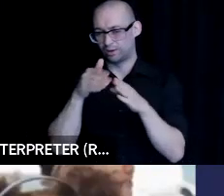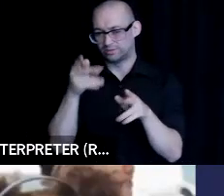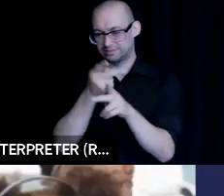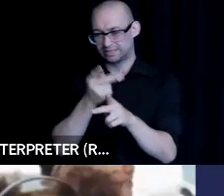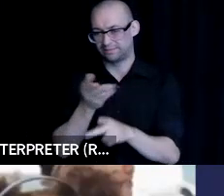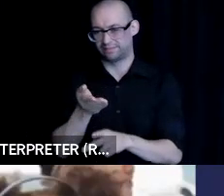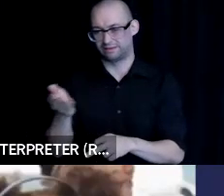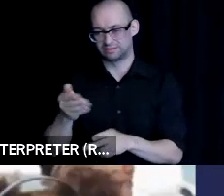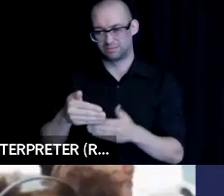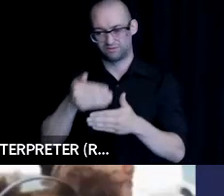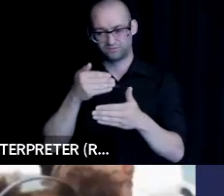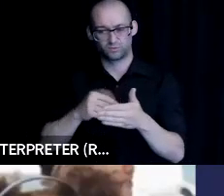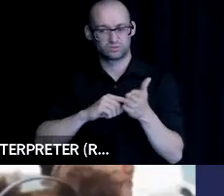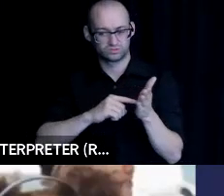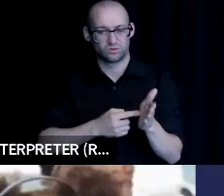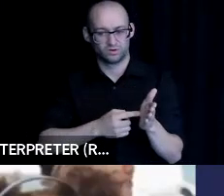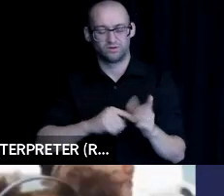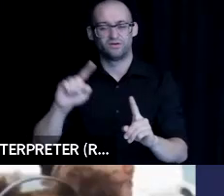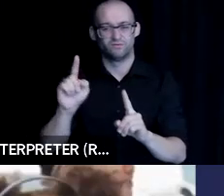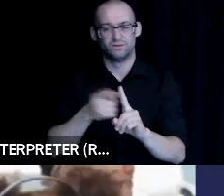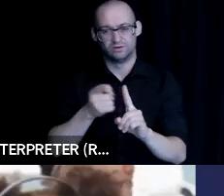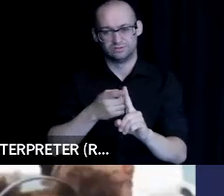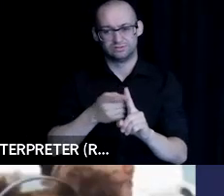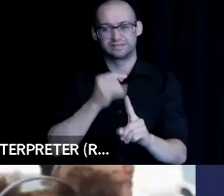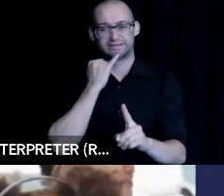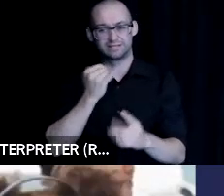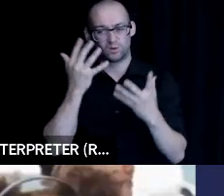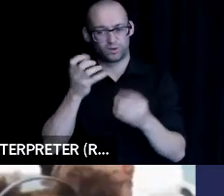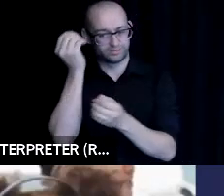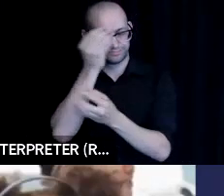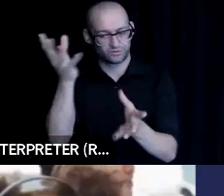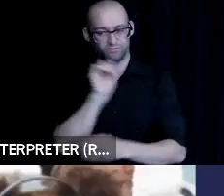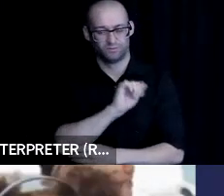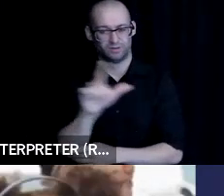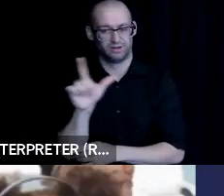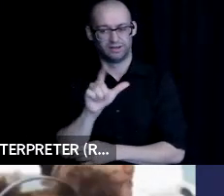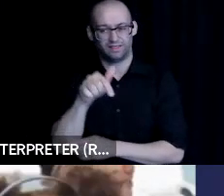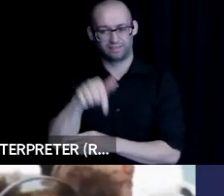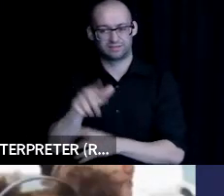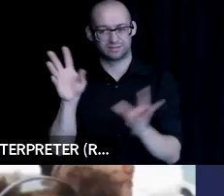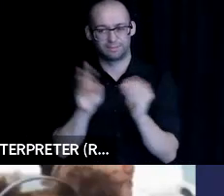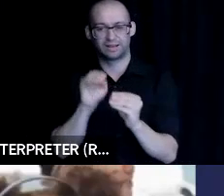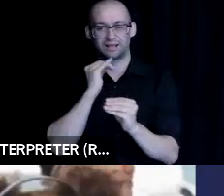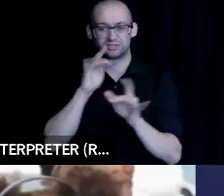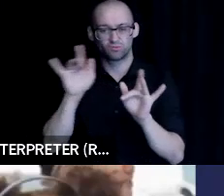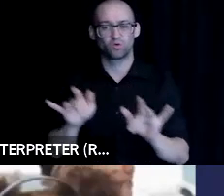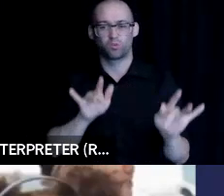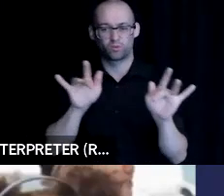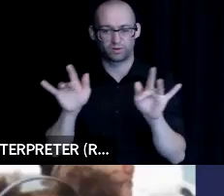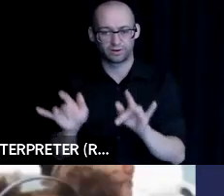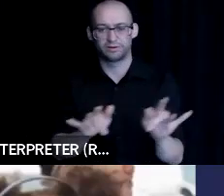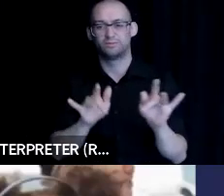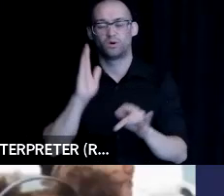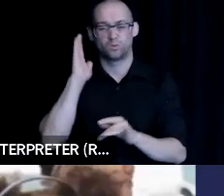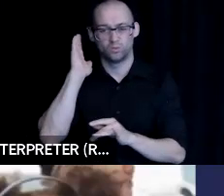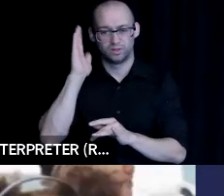we get started. First and foremost, I want to let everyone know that this meeting is being recorded. We will be